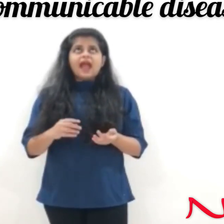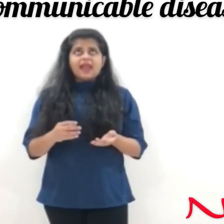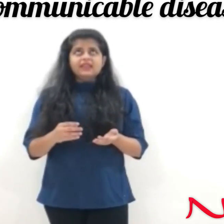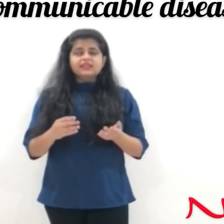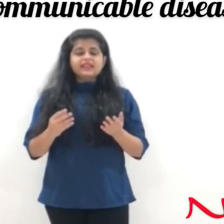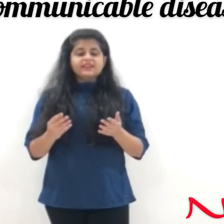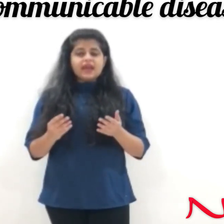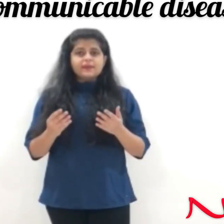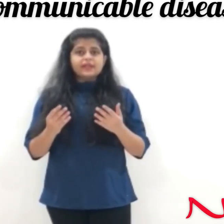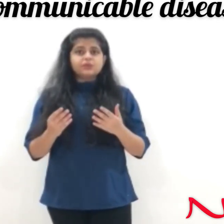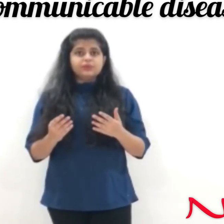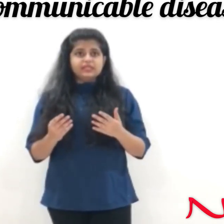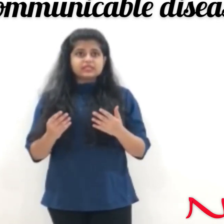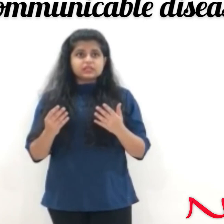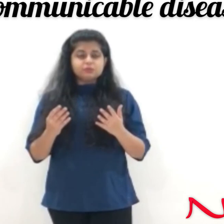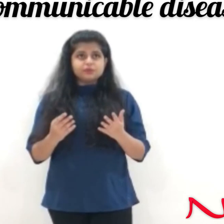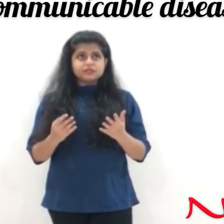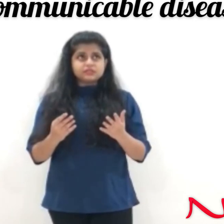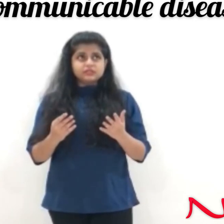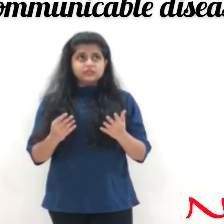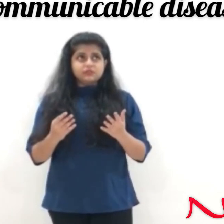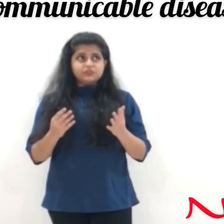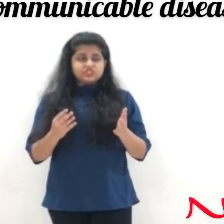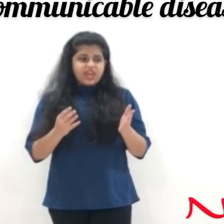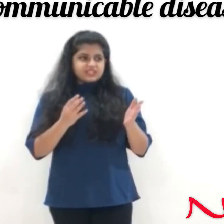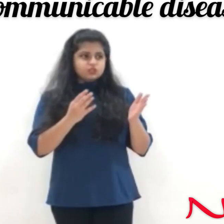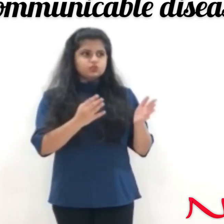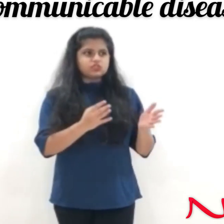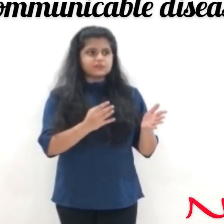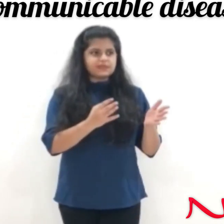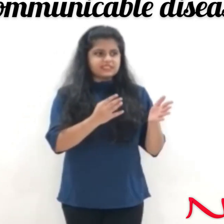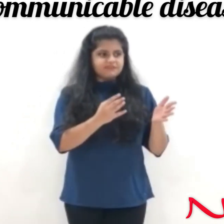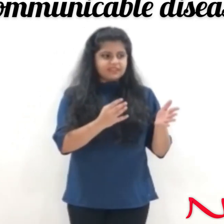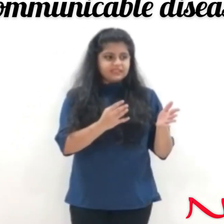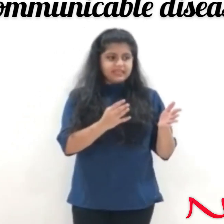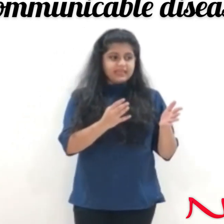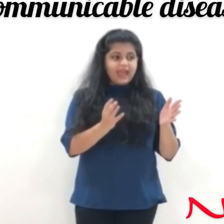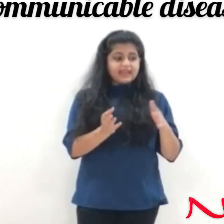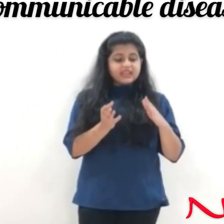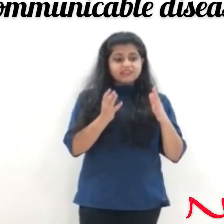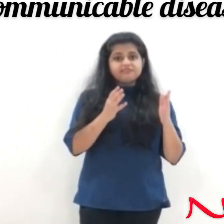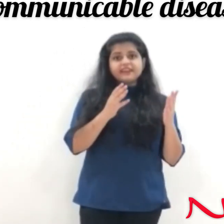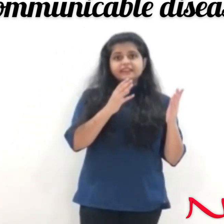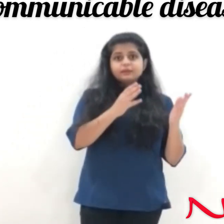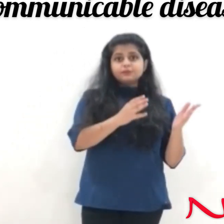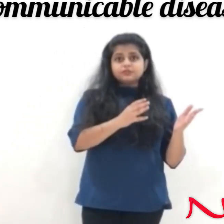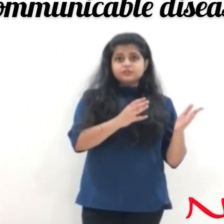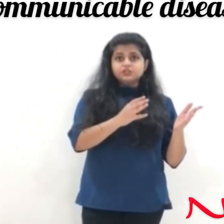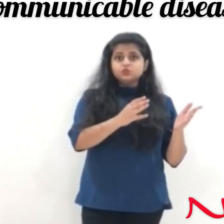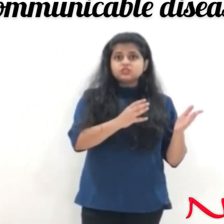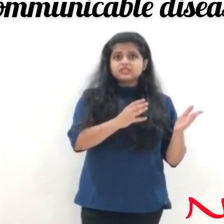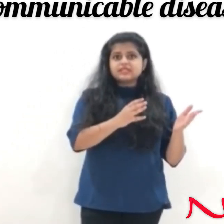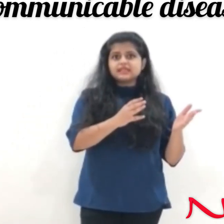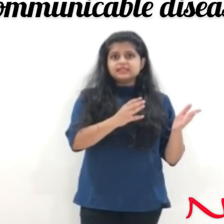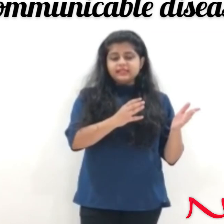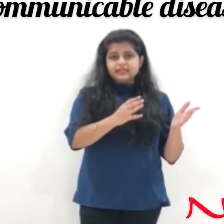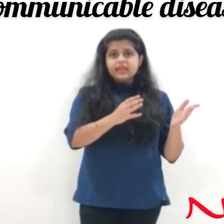and indirect means a person which has used a specific thing and an infected person uses that thing